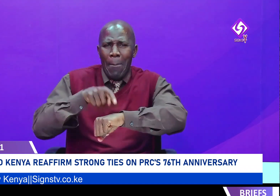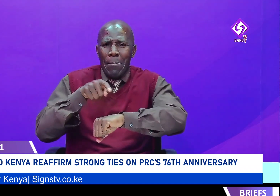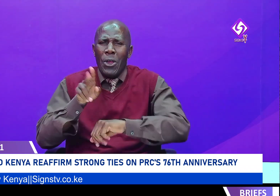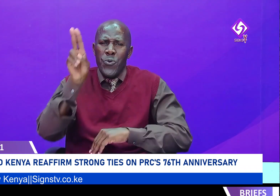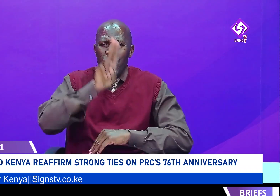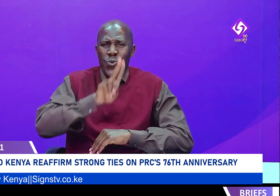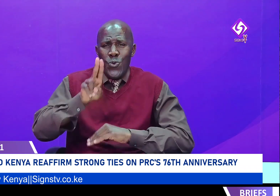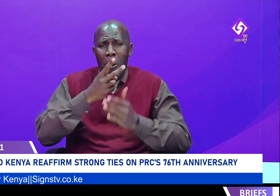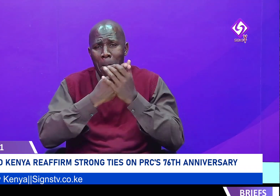The time